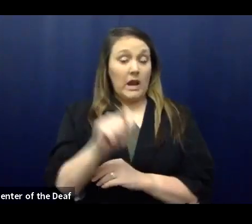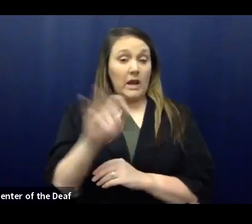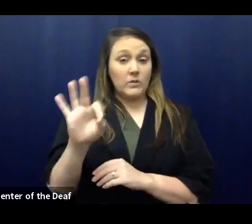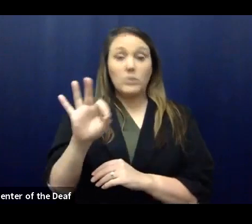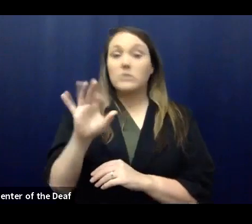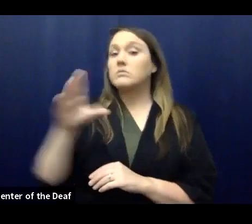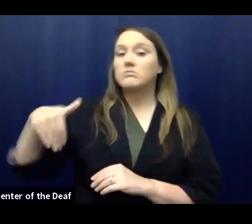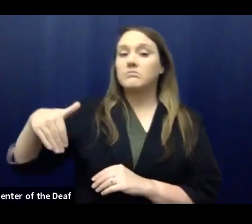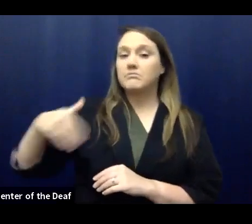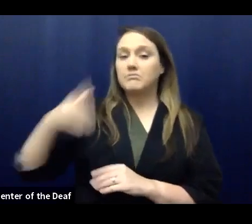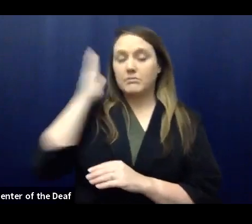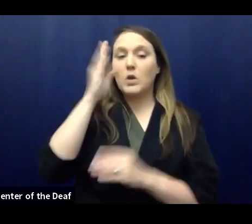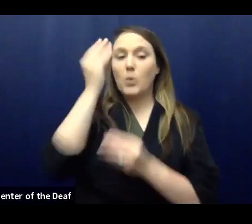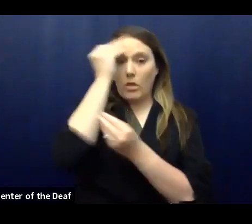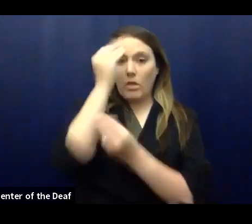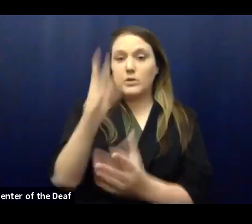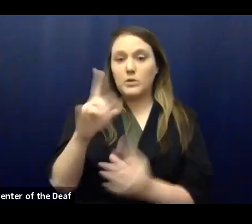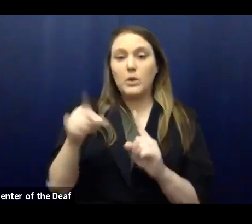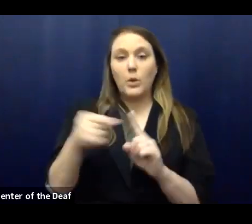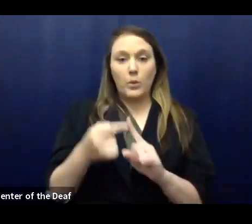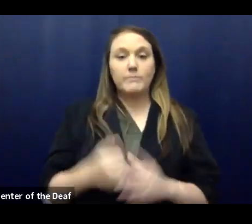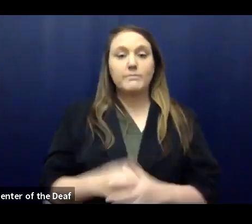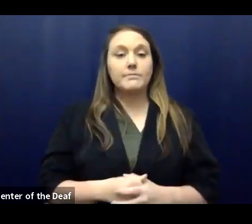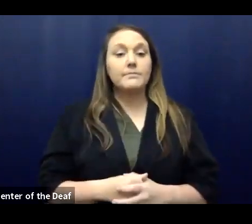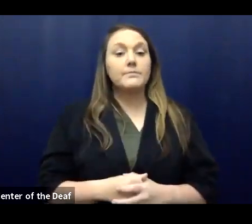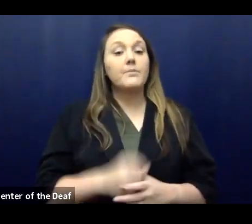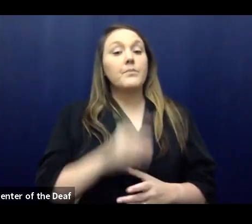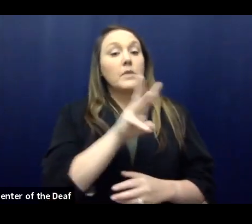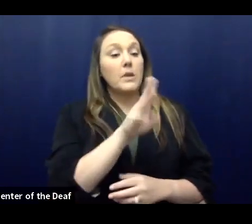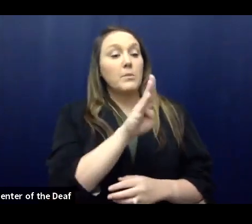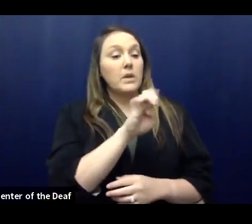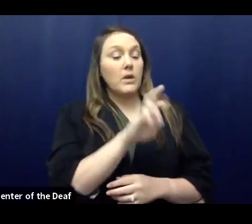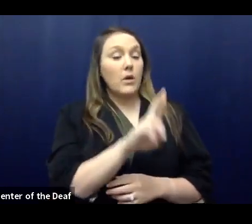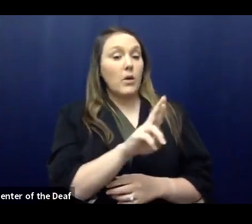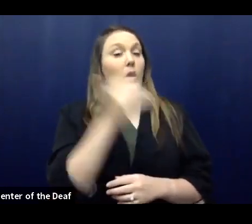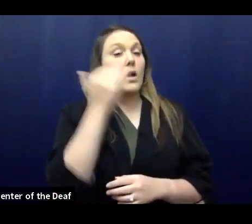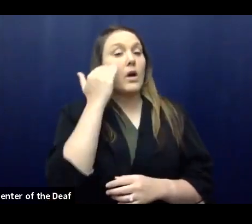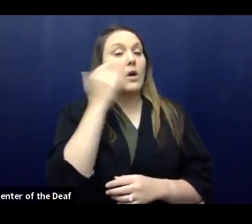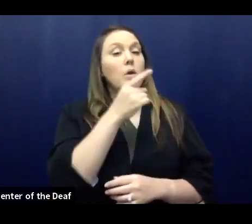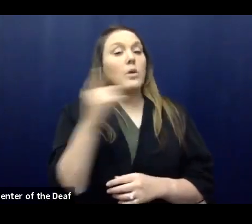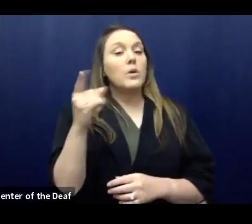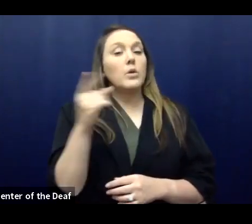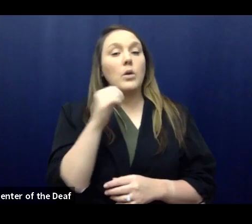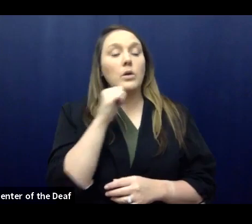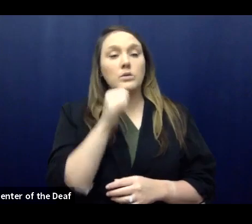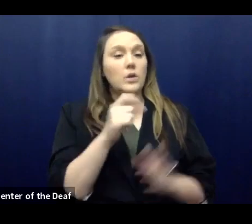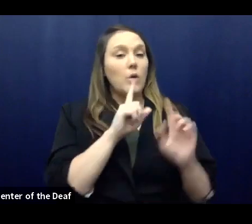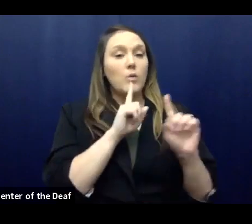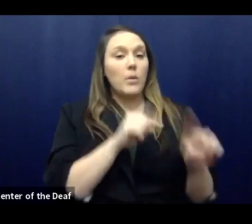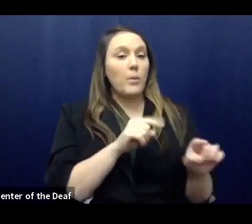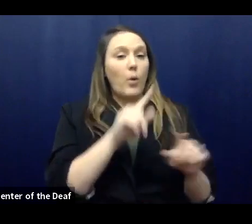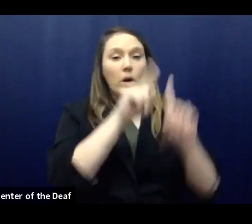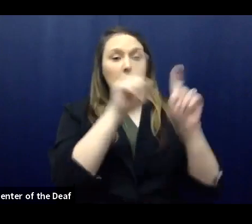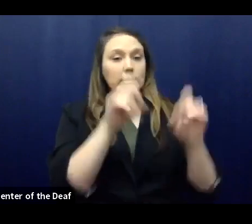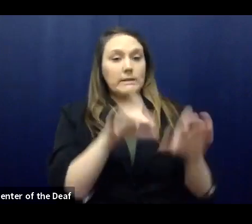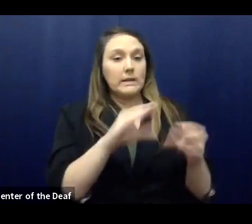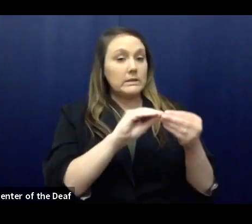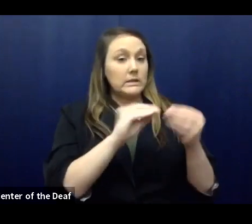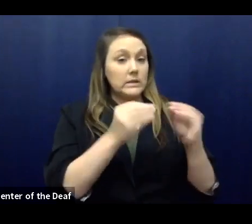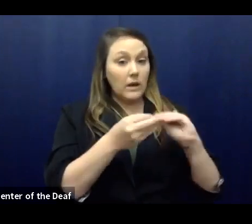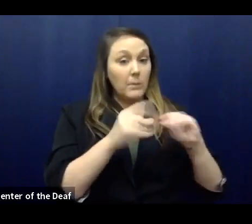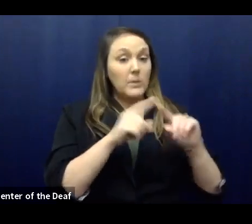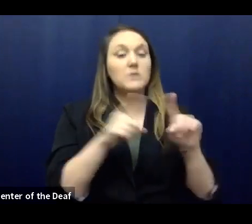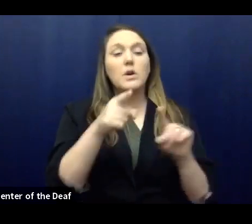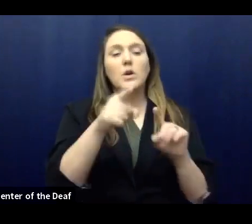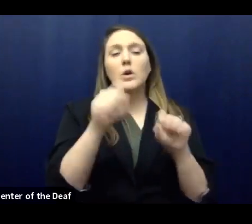do that. Okay, and another one here from WBIR. I know that you all don't report testing numbers, but can you explain